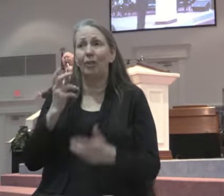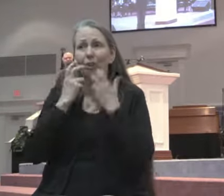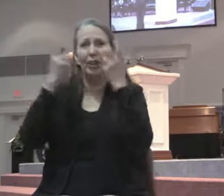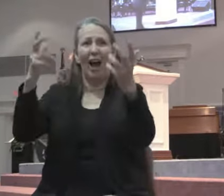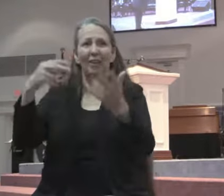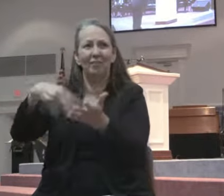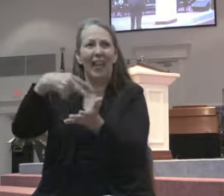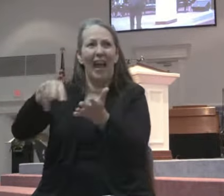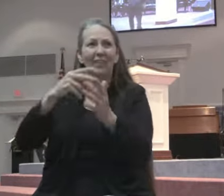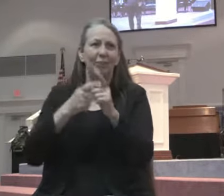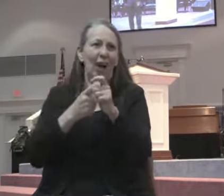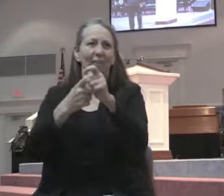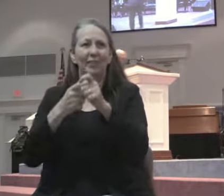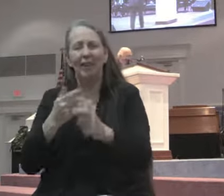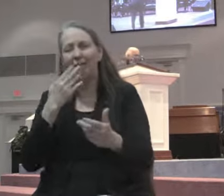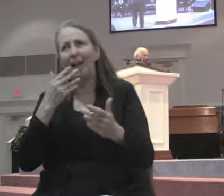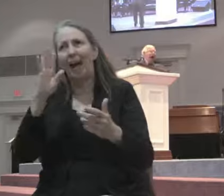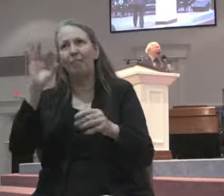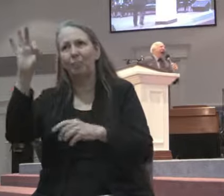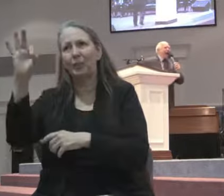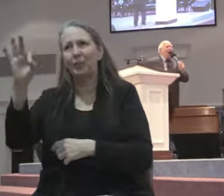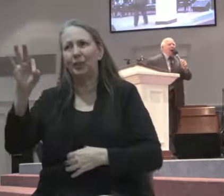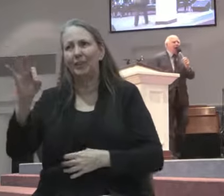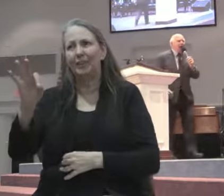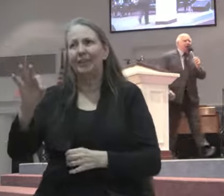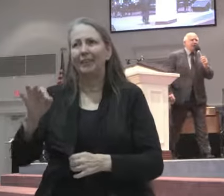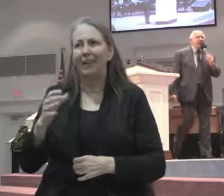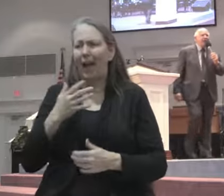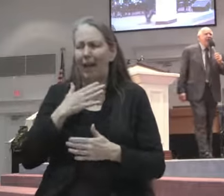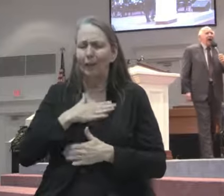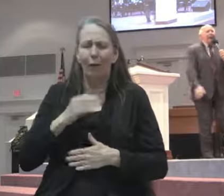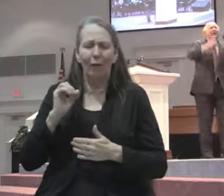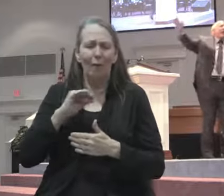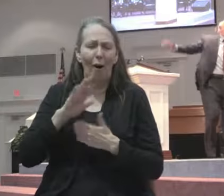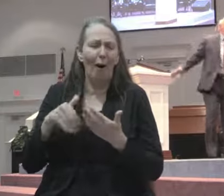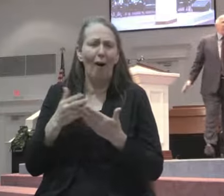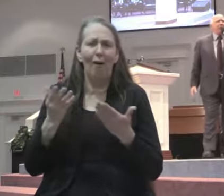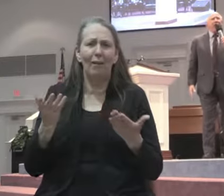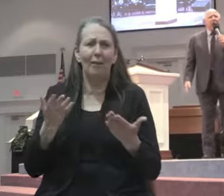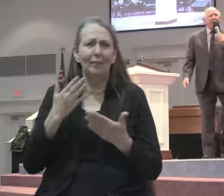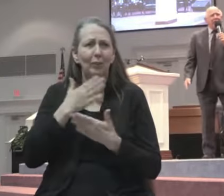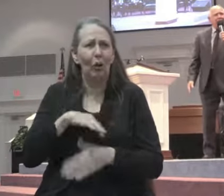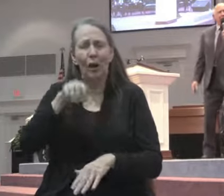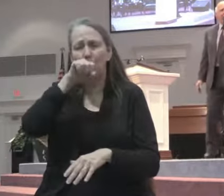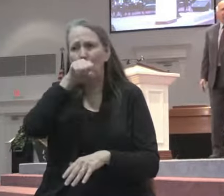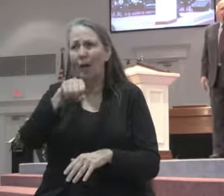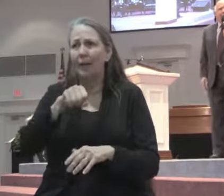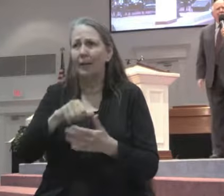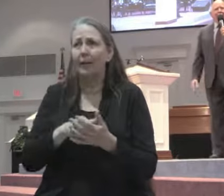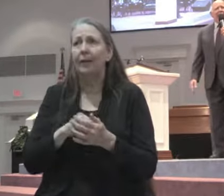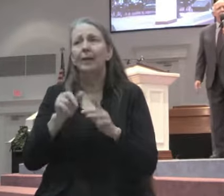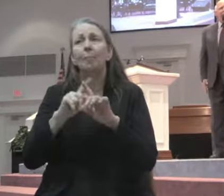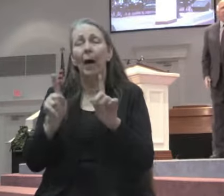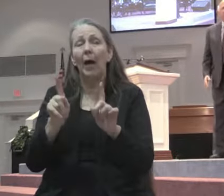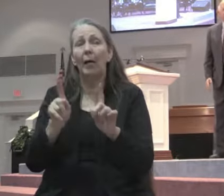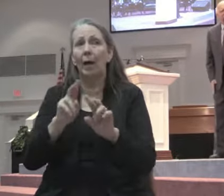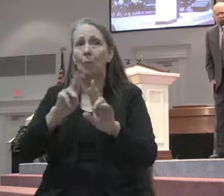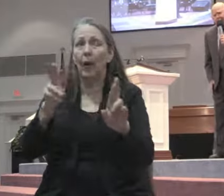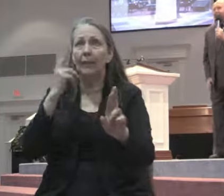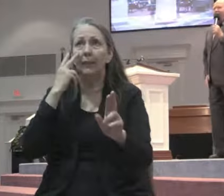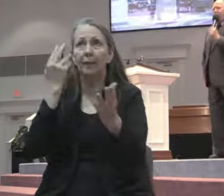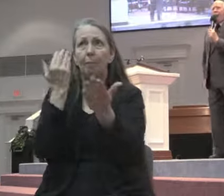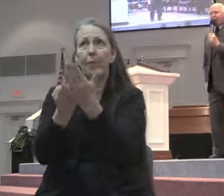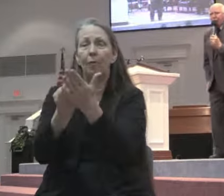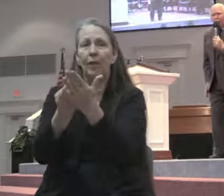I thank God for preaching. I thank God. I like all of this. I'm in love with all of this. But I am ready to